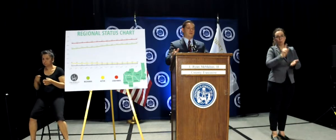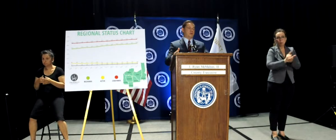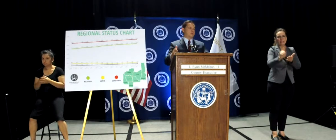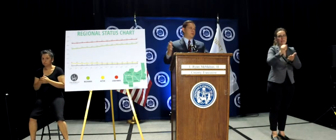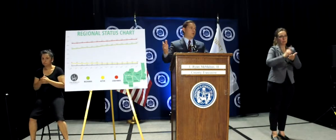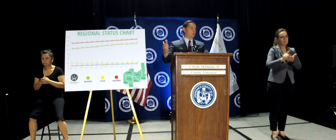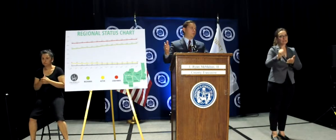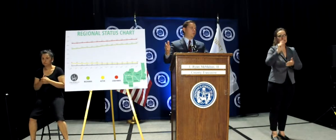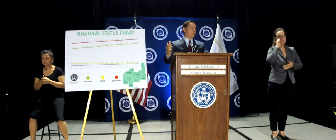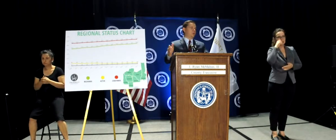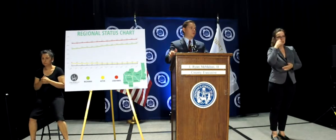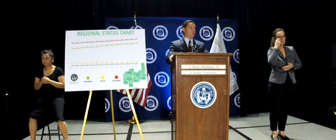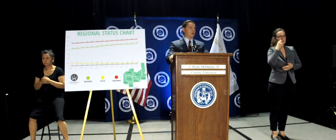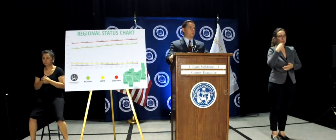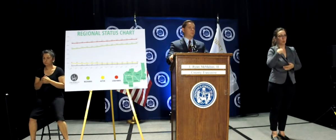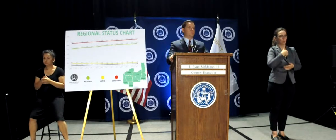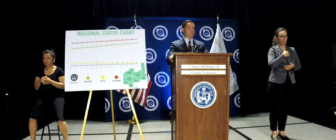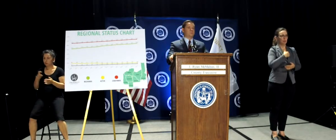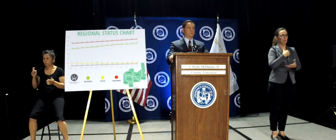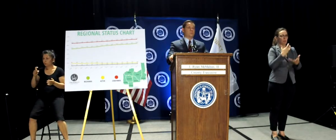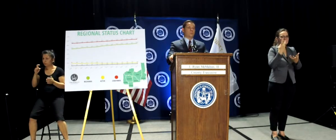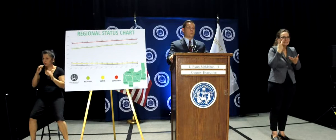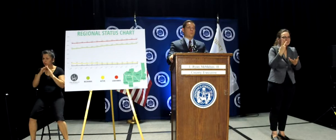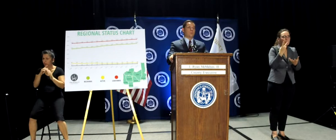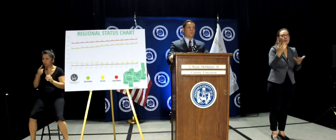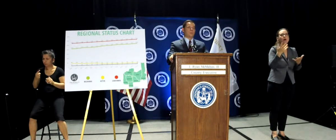then you have your nursing home employees as well.